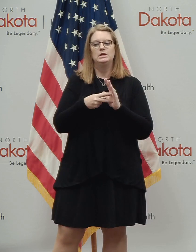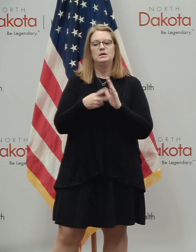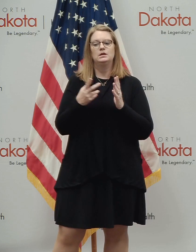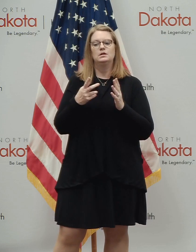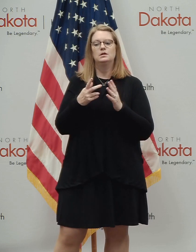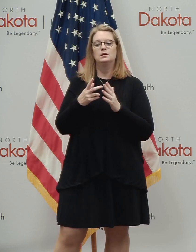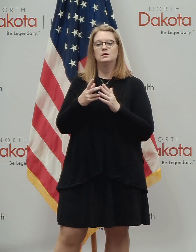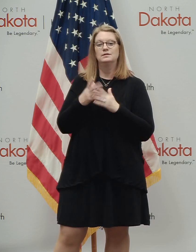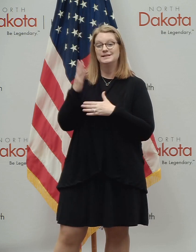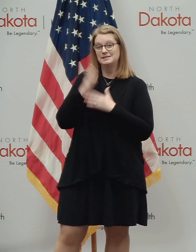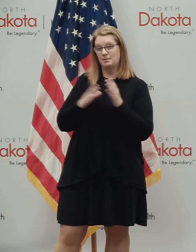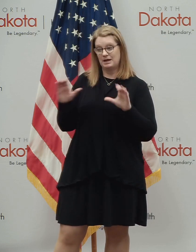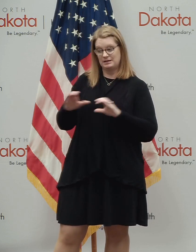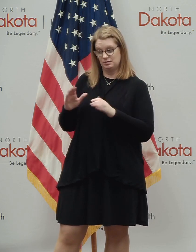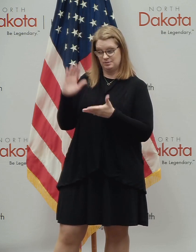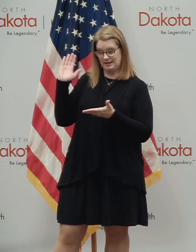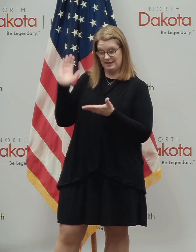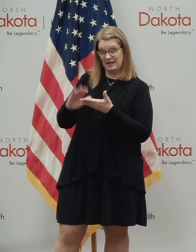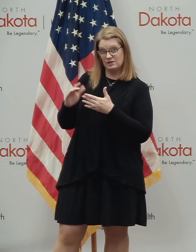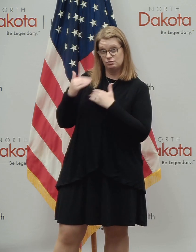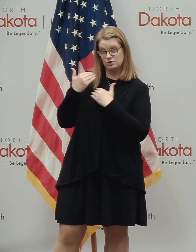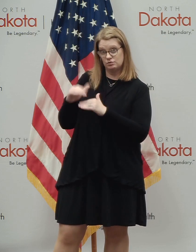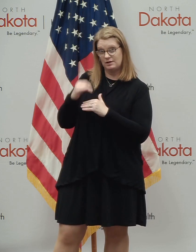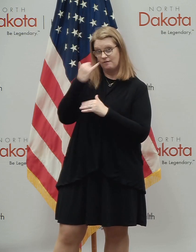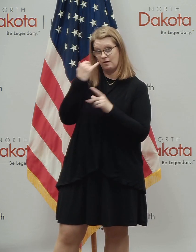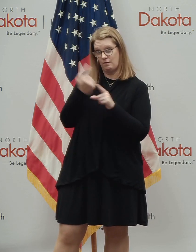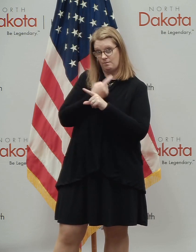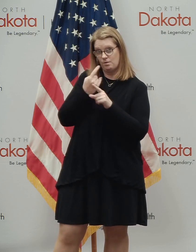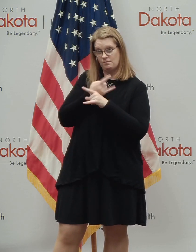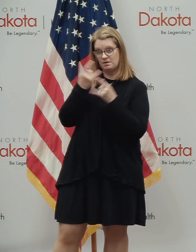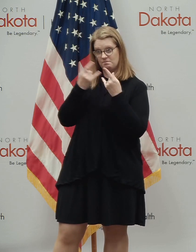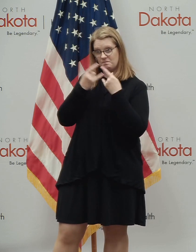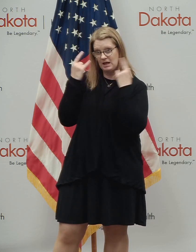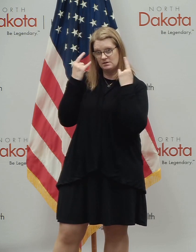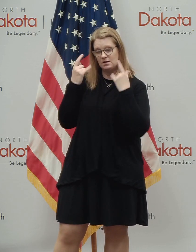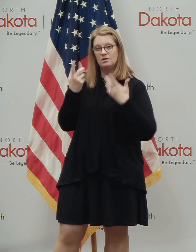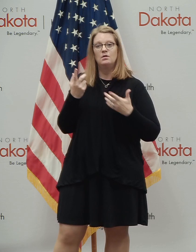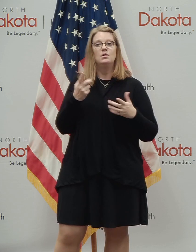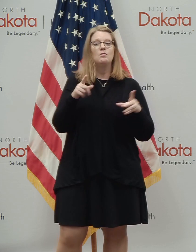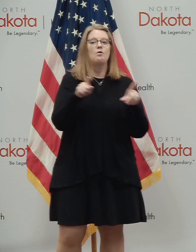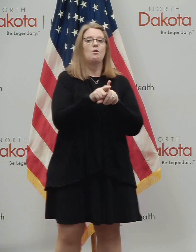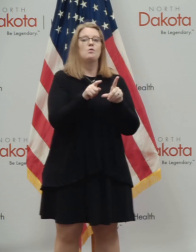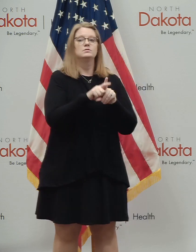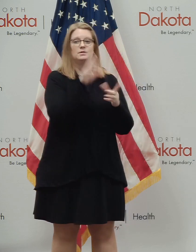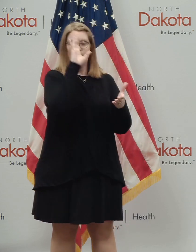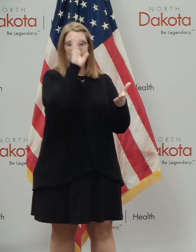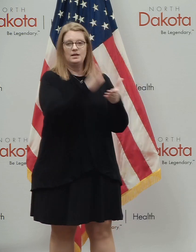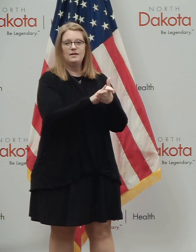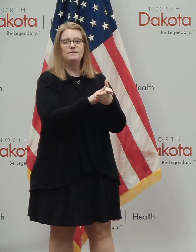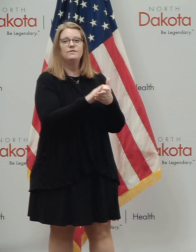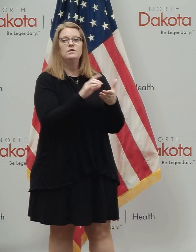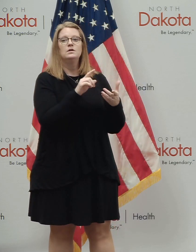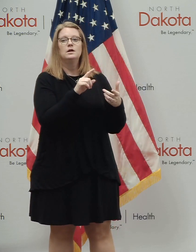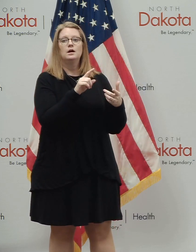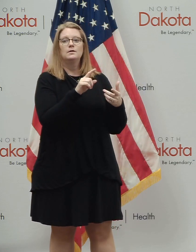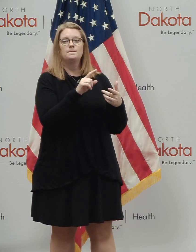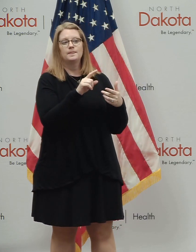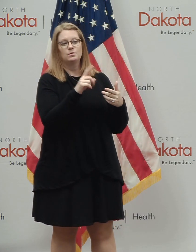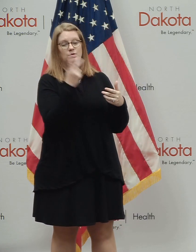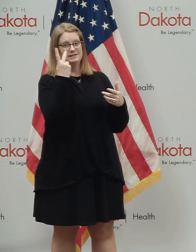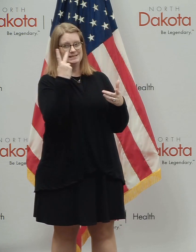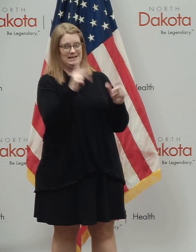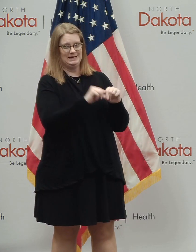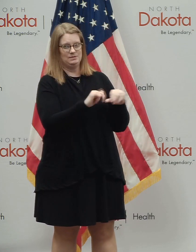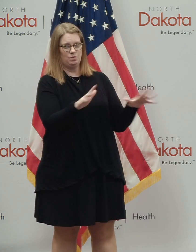on some activities if we've got appropriate masking, but we also believe that one of the ways where we are seeing